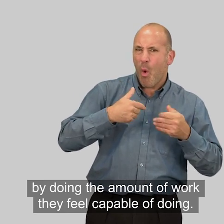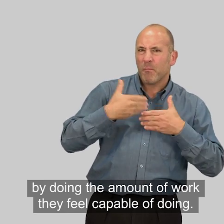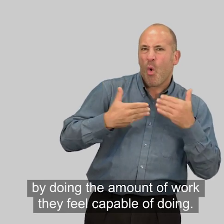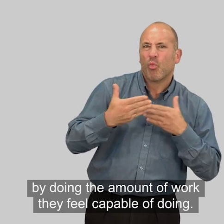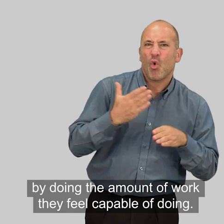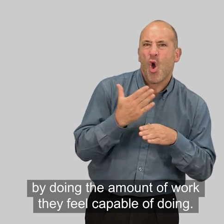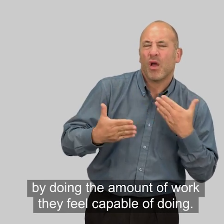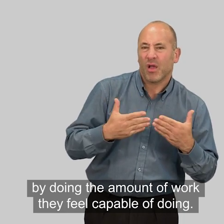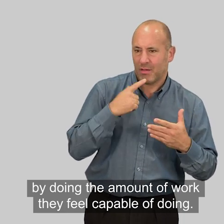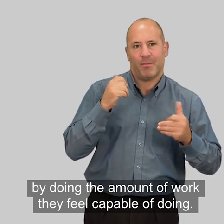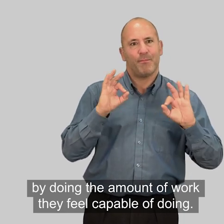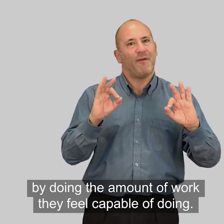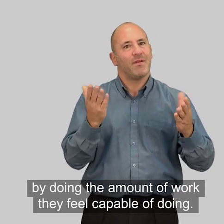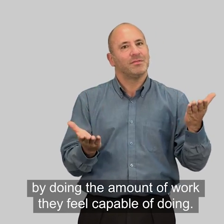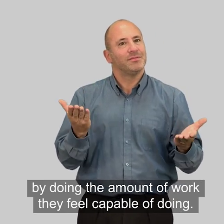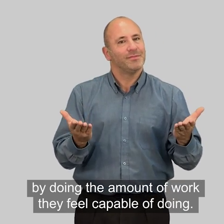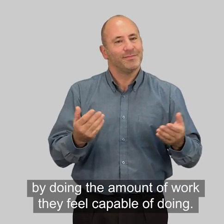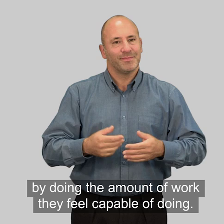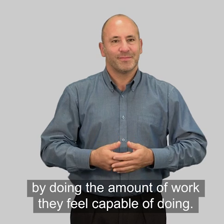amount of work they feel capable of doing.